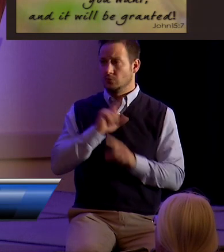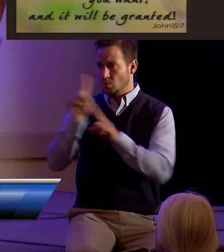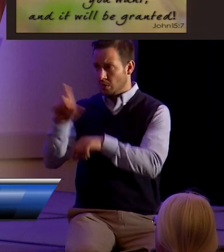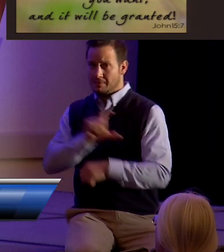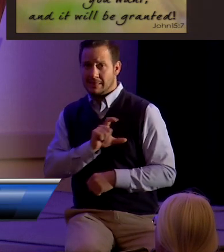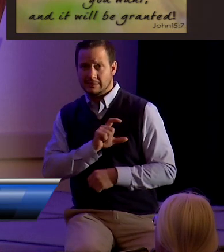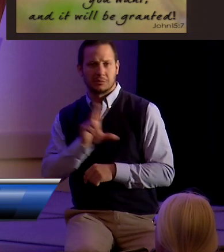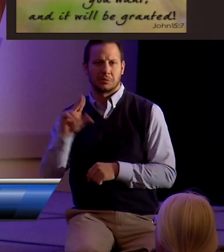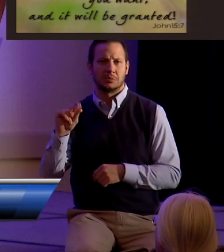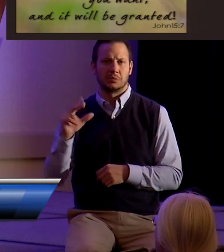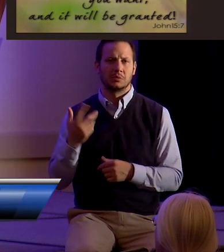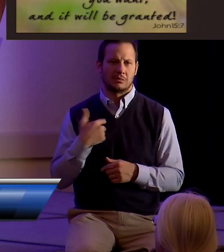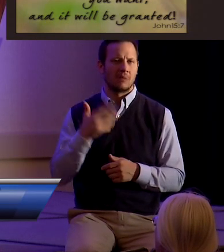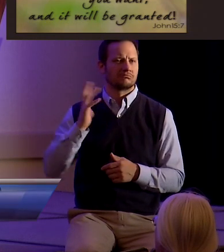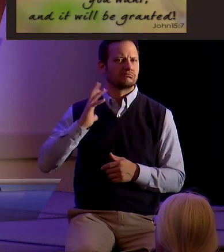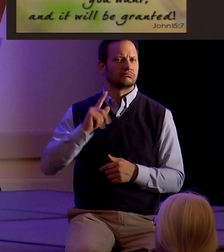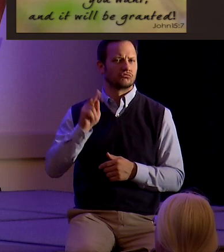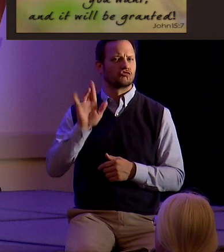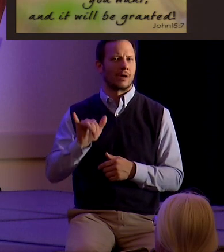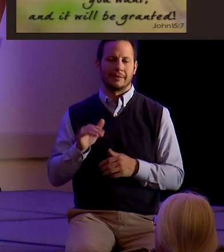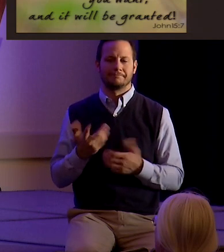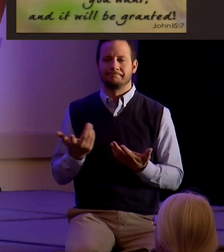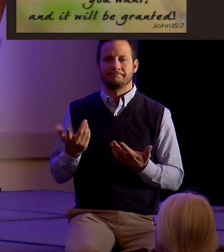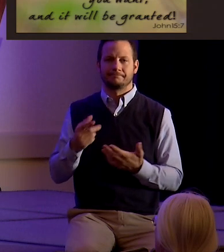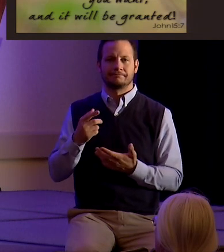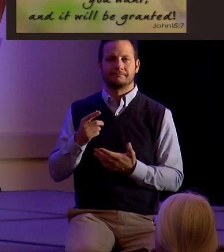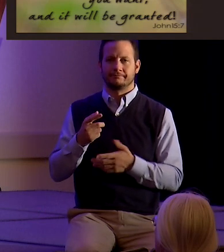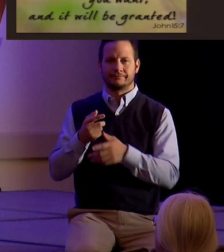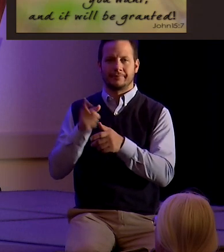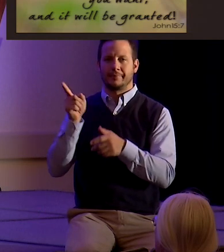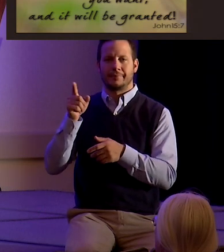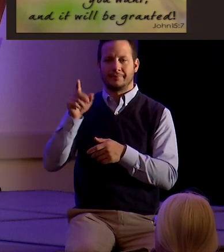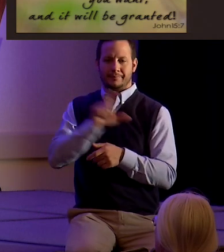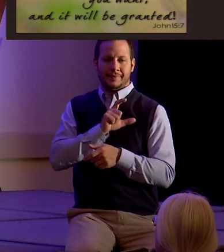police. I've tried that before, and they believed him.